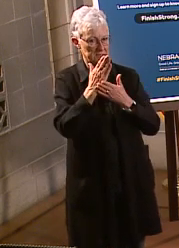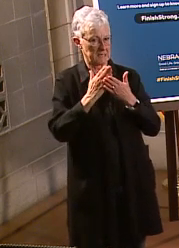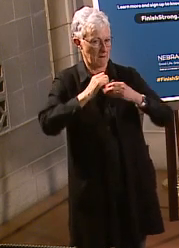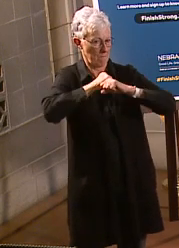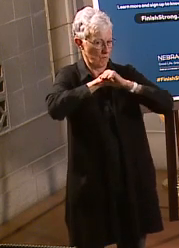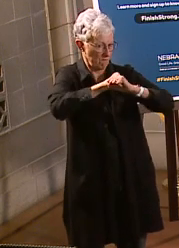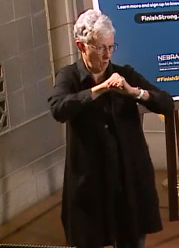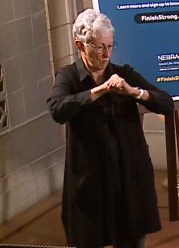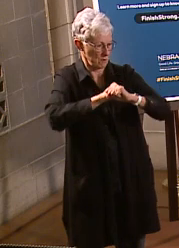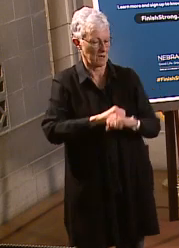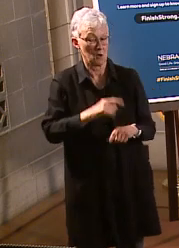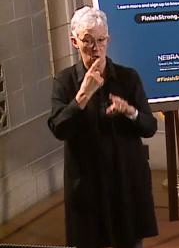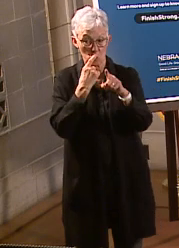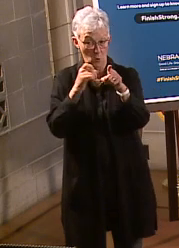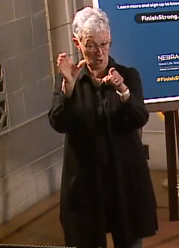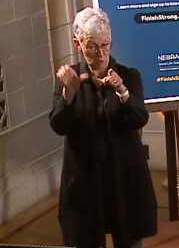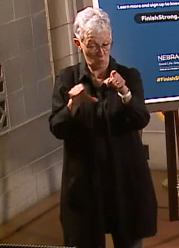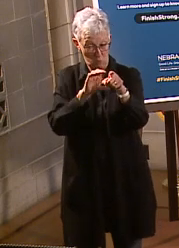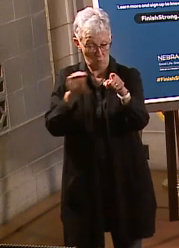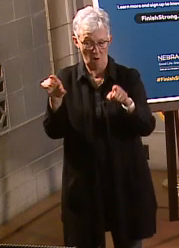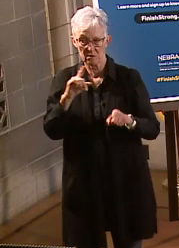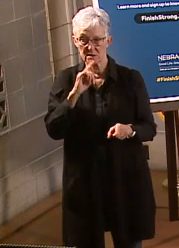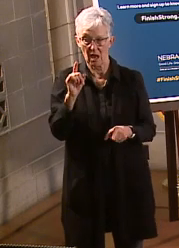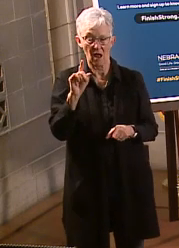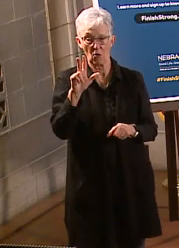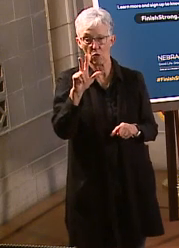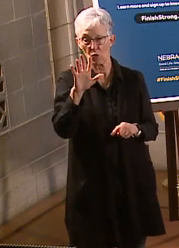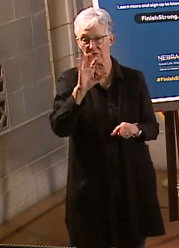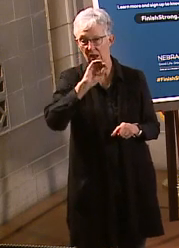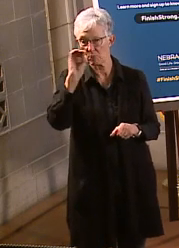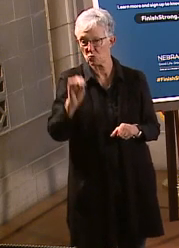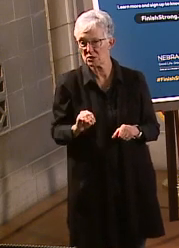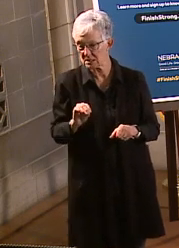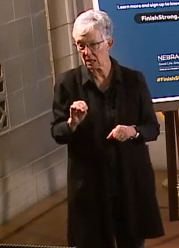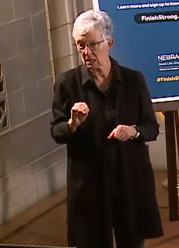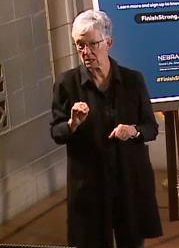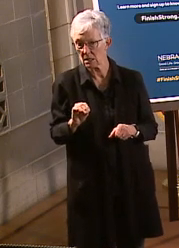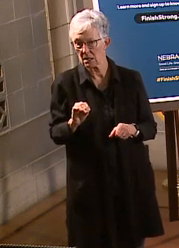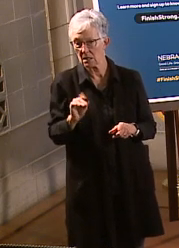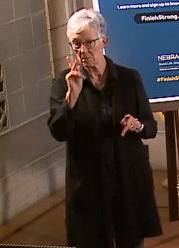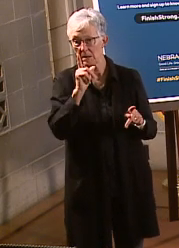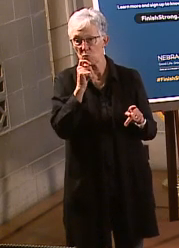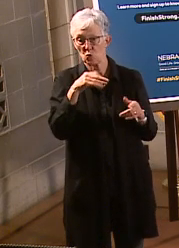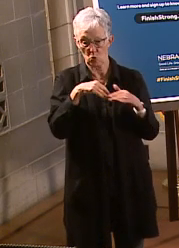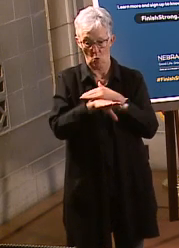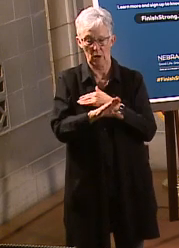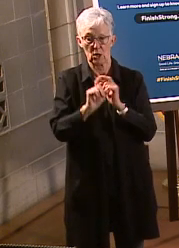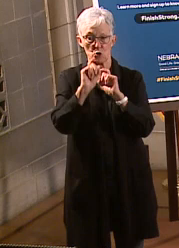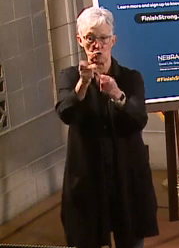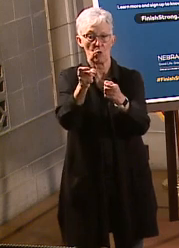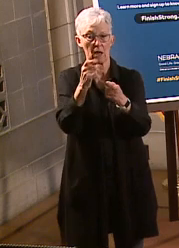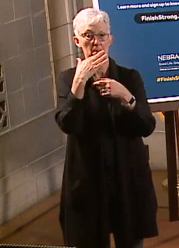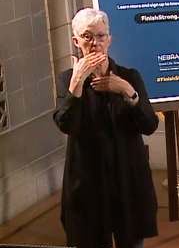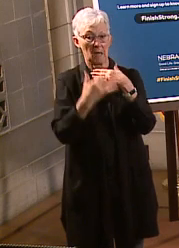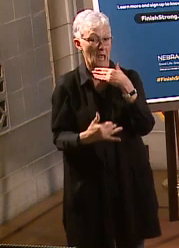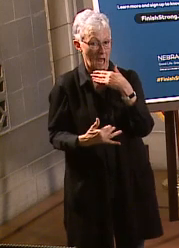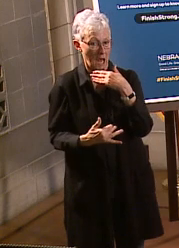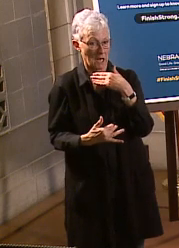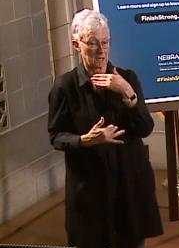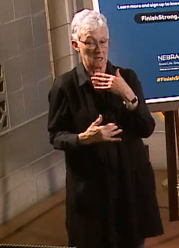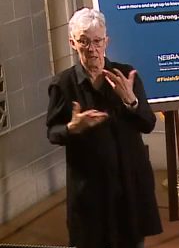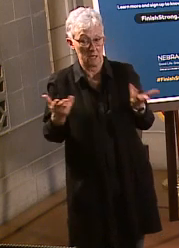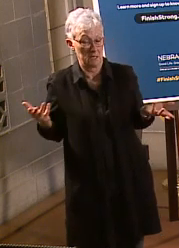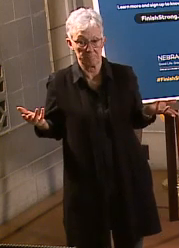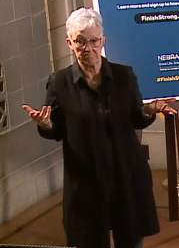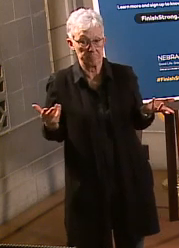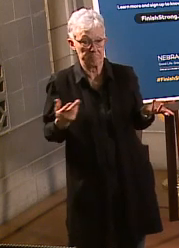healthy donors that go in to donate blood that never thought they had an infection having antibodies for COVID. Now, that's not a scientific